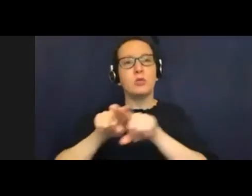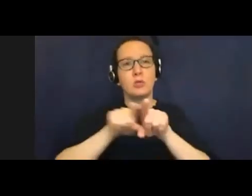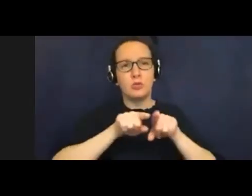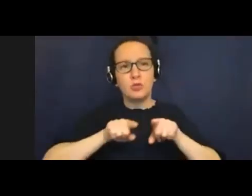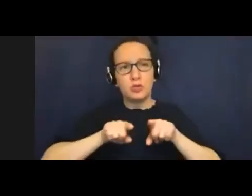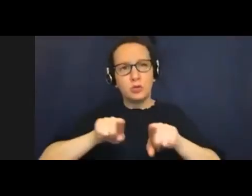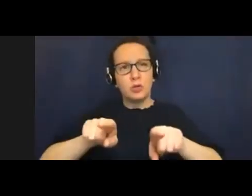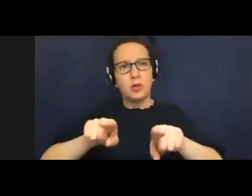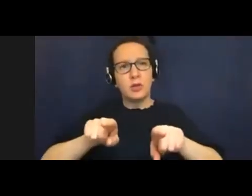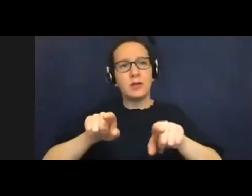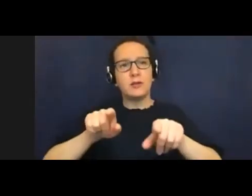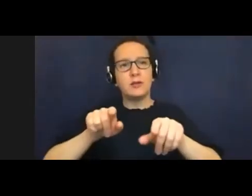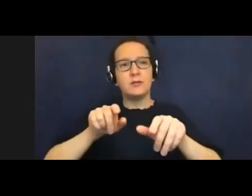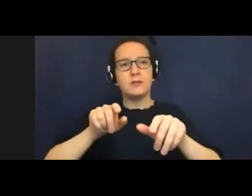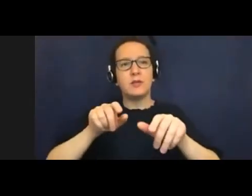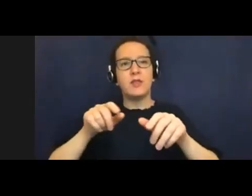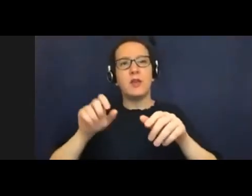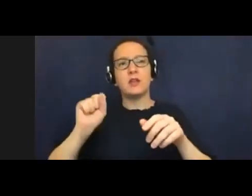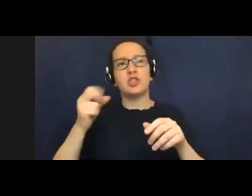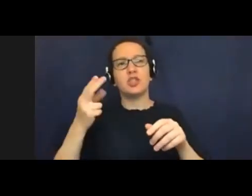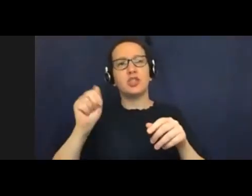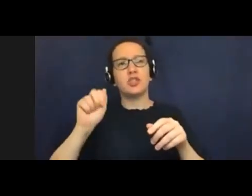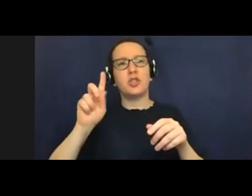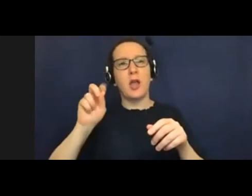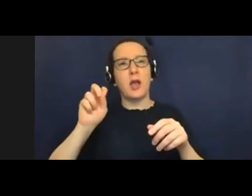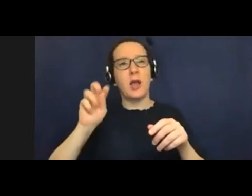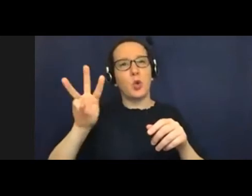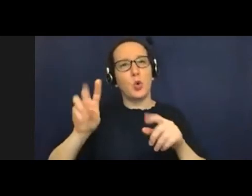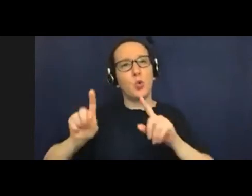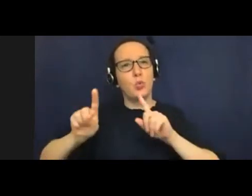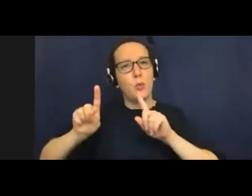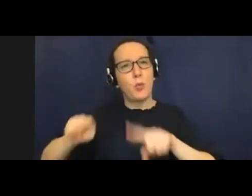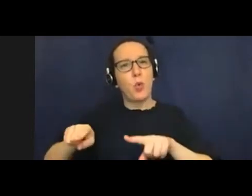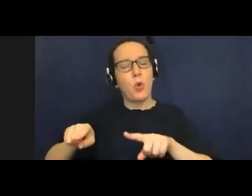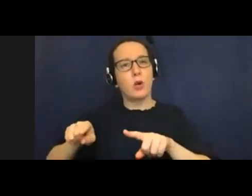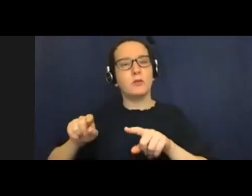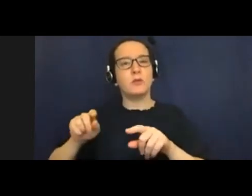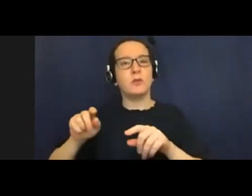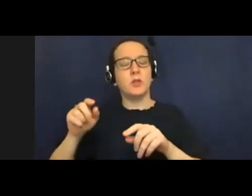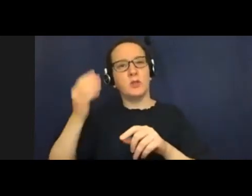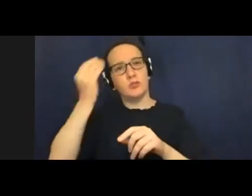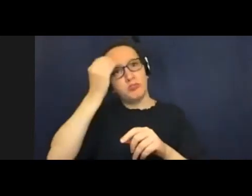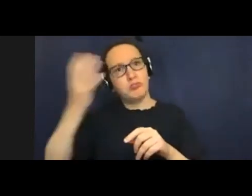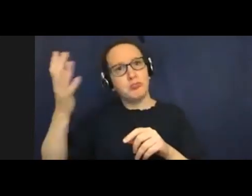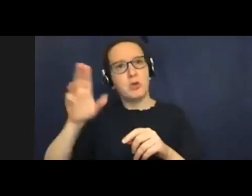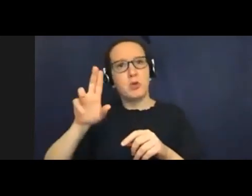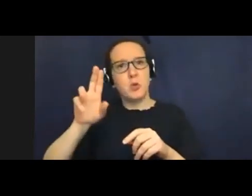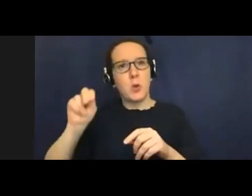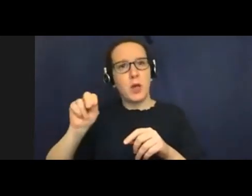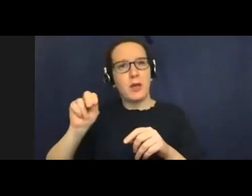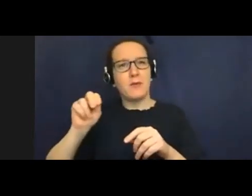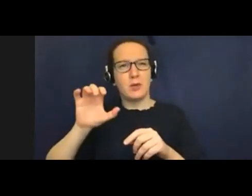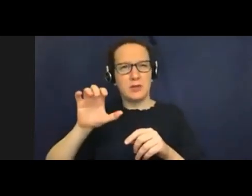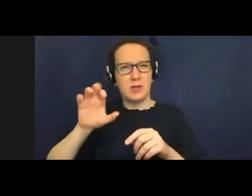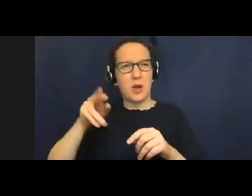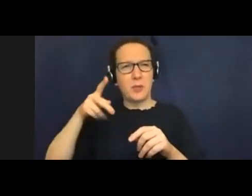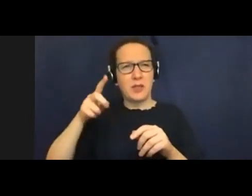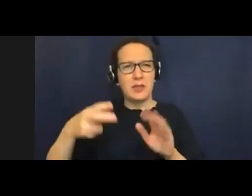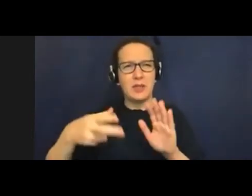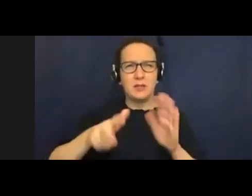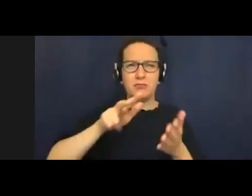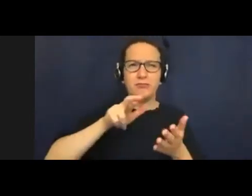development of shadow report to UN regarding CRPD implementation, together with Kyiv